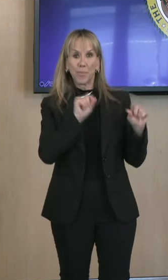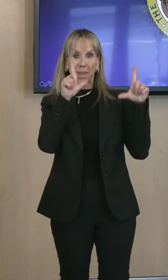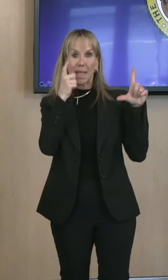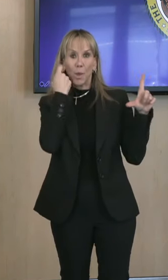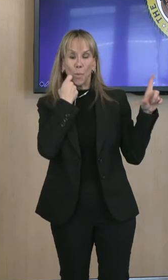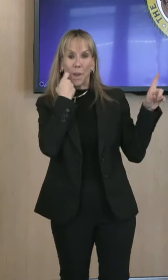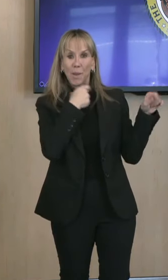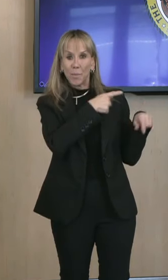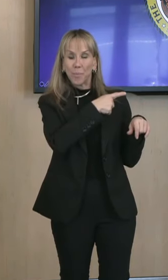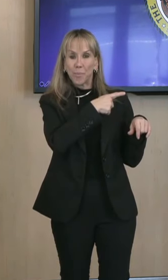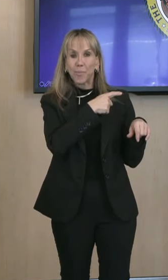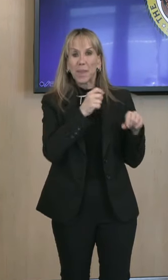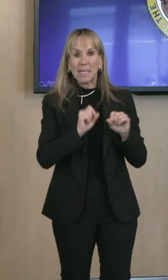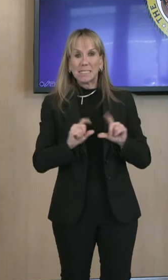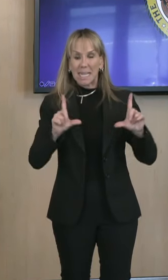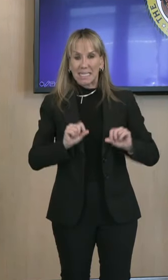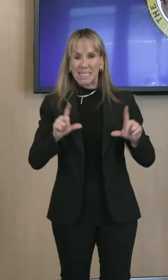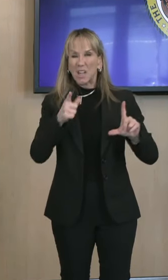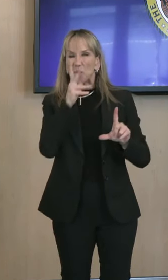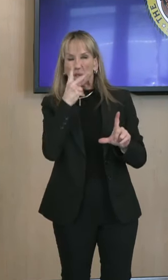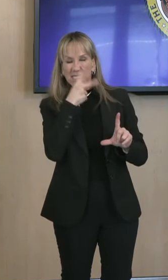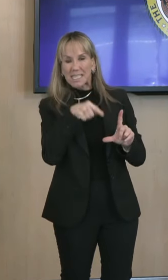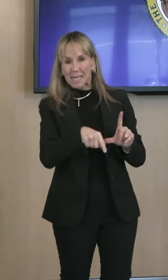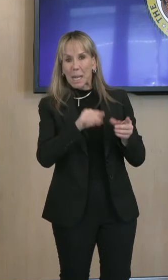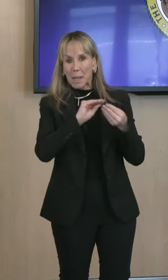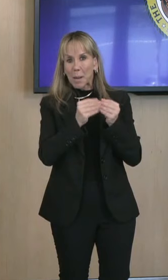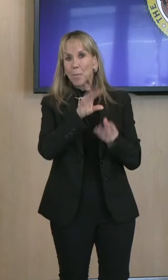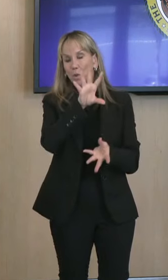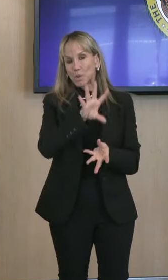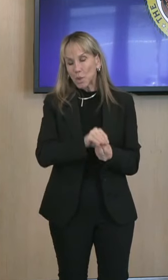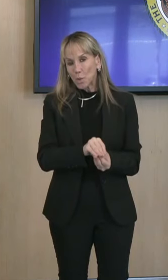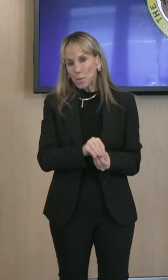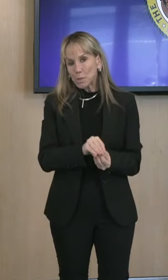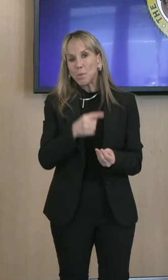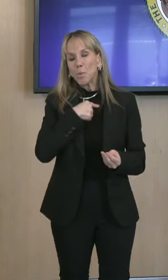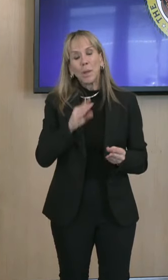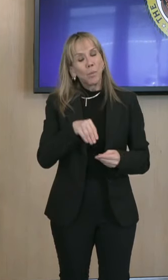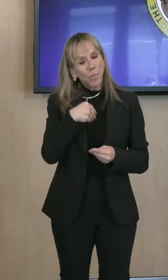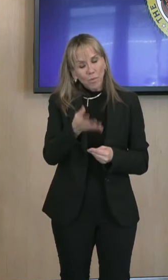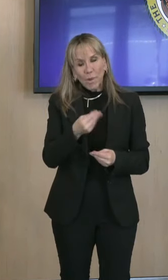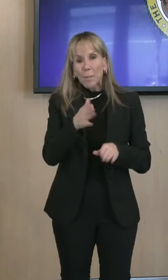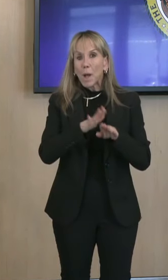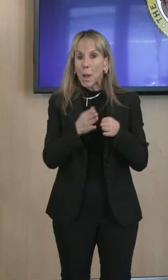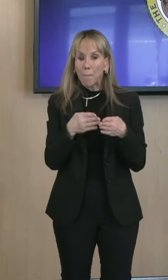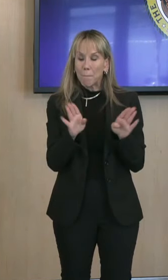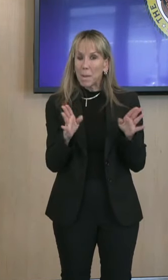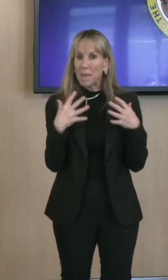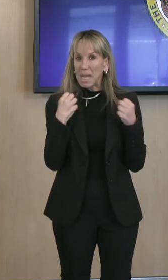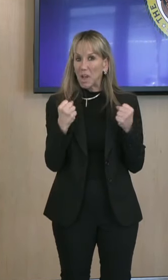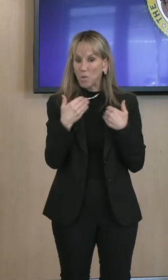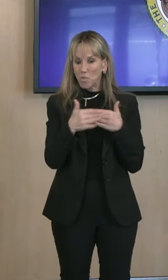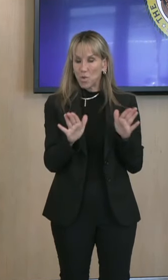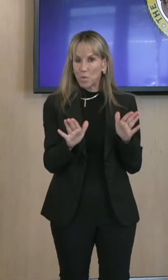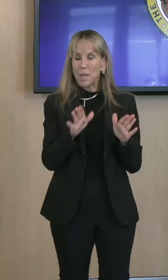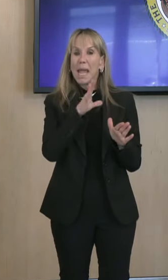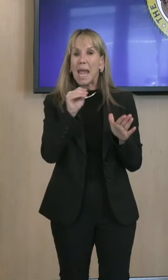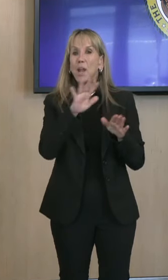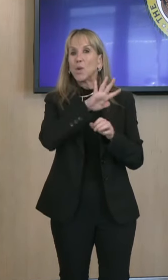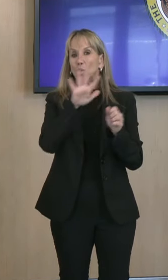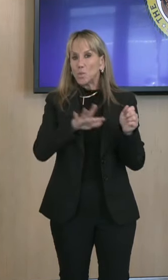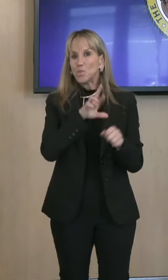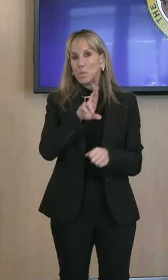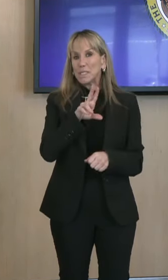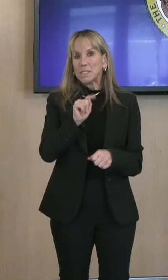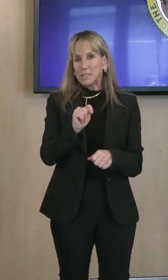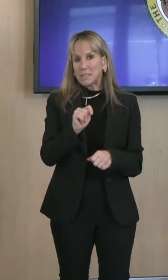we presented, you can see the daily update of the totals. We provide those totals on public health rooms and Regional Task Force